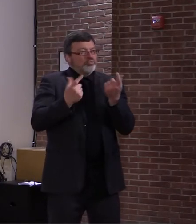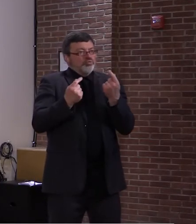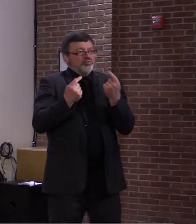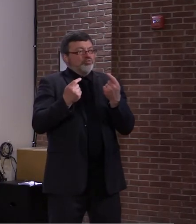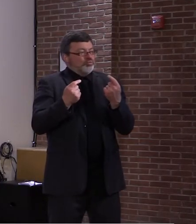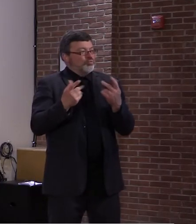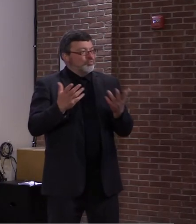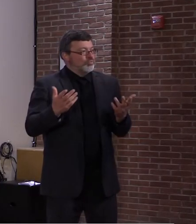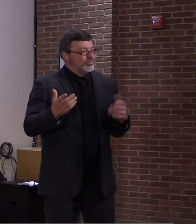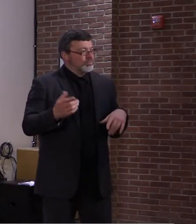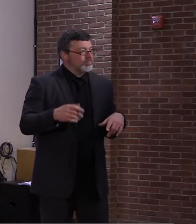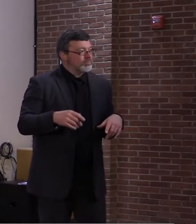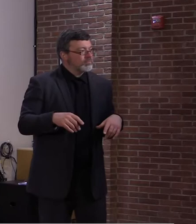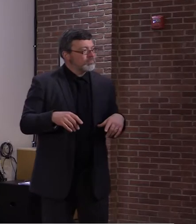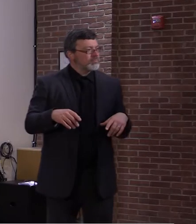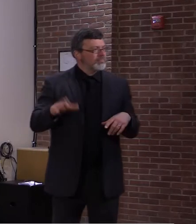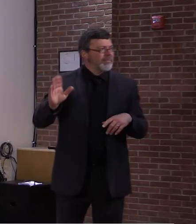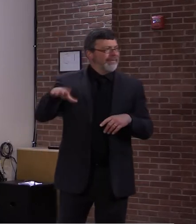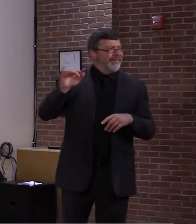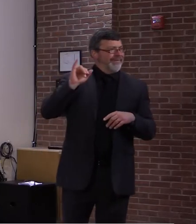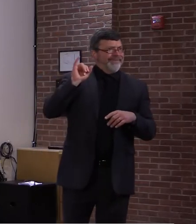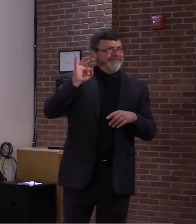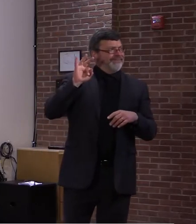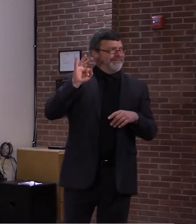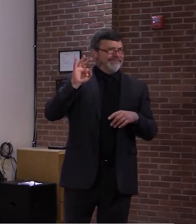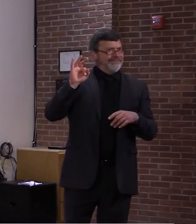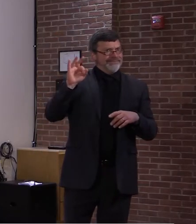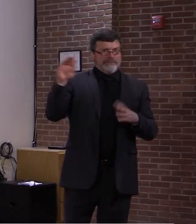But if it passes this year, would you?